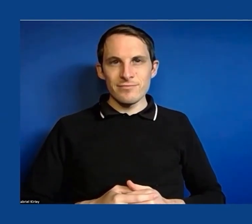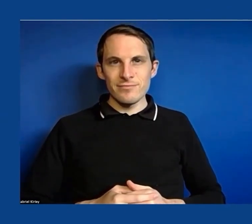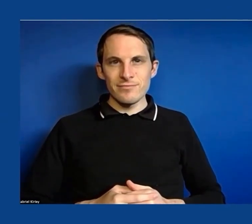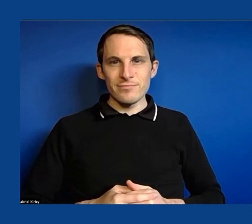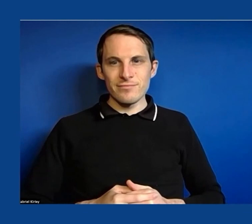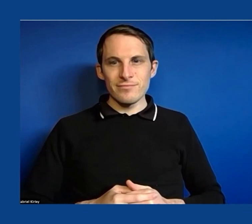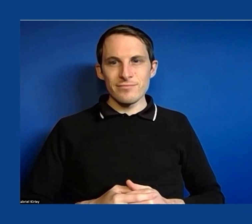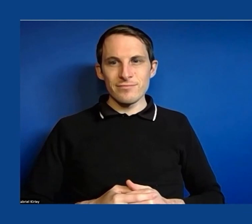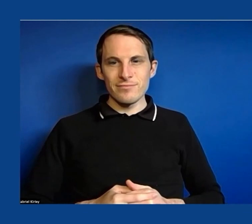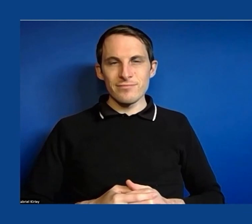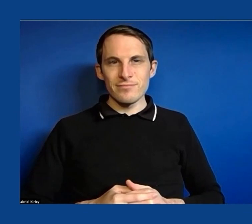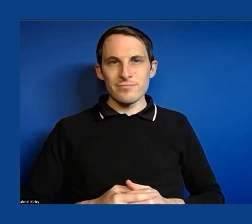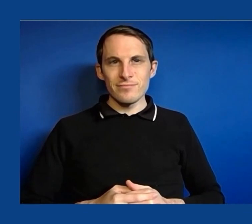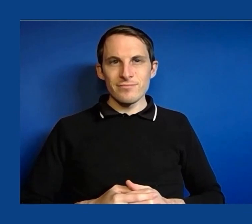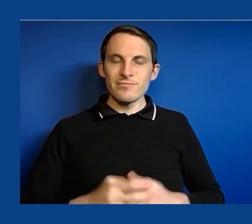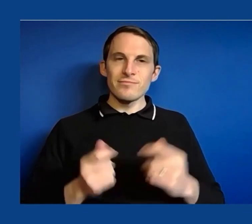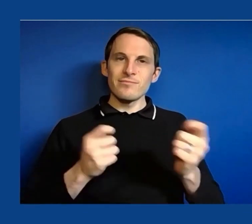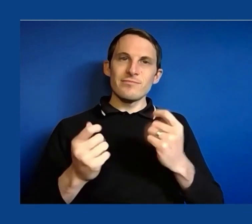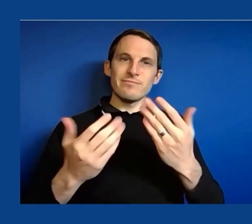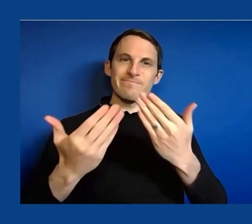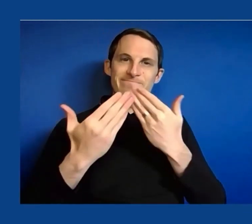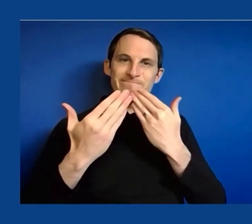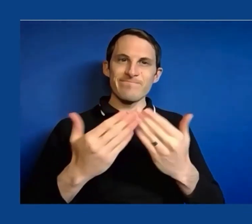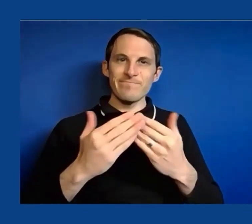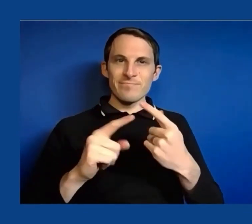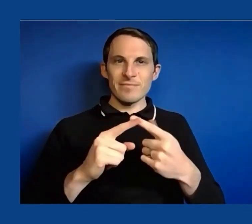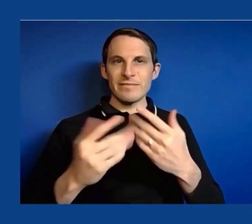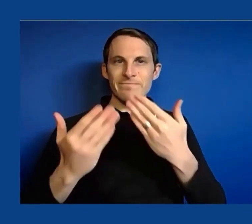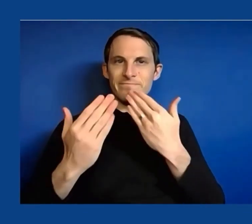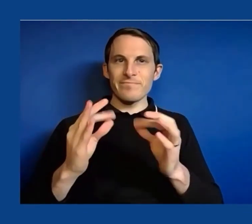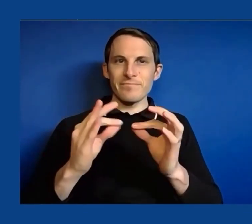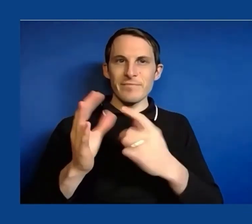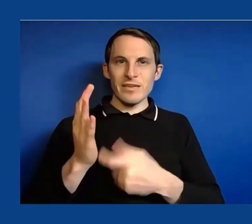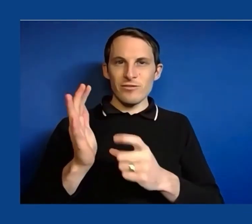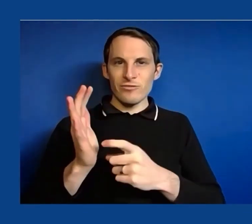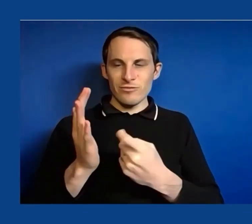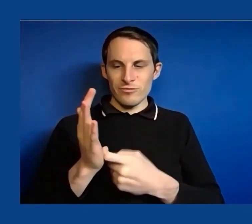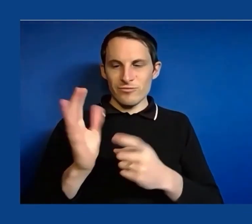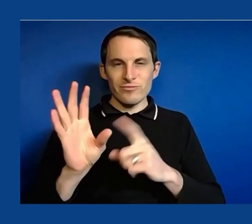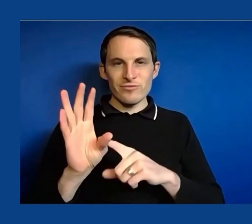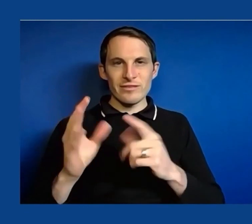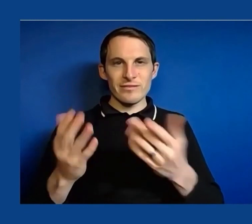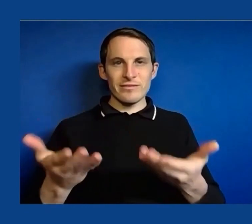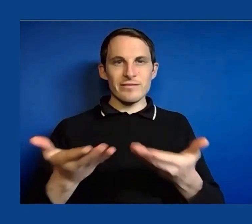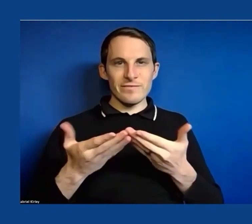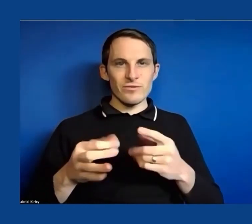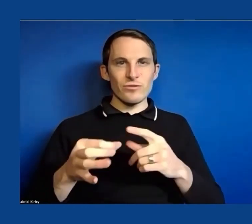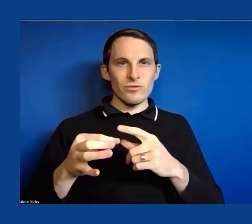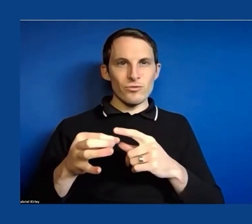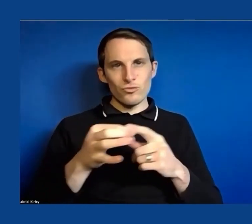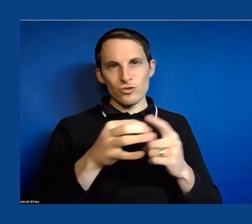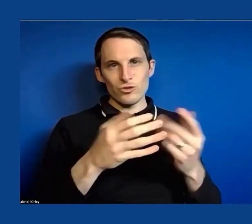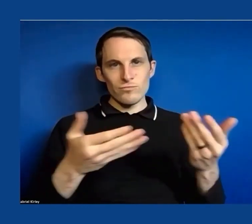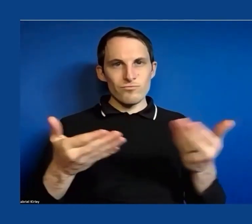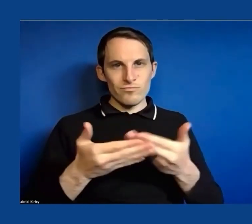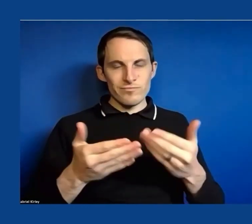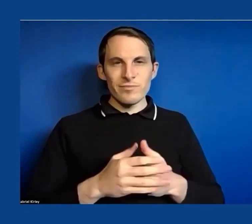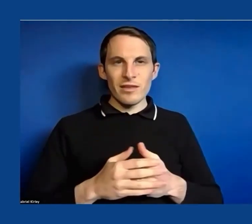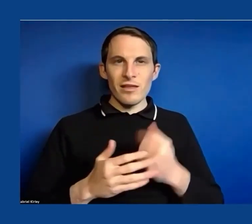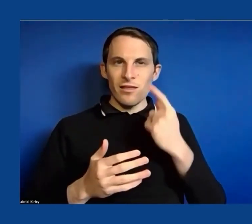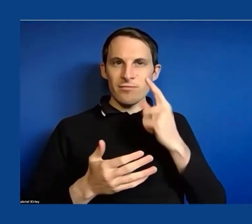Thanks so much, Aunty Carolyn. That was amazing. And Barry for providing the questions. Yeah, I think you're right. If there's something that we